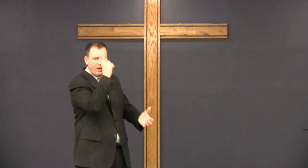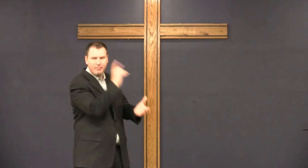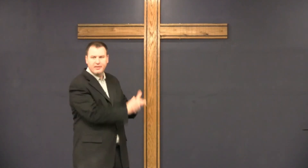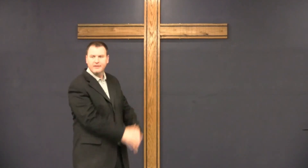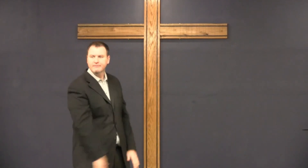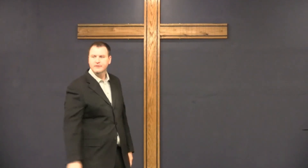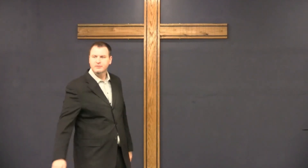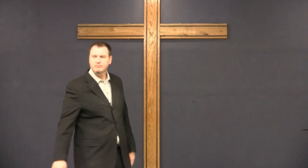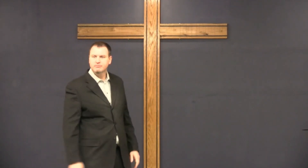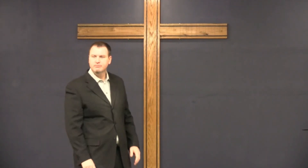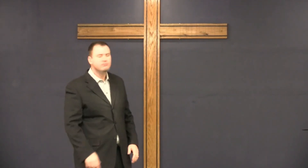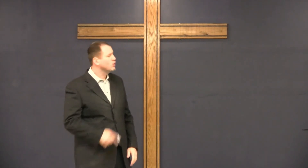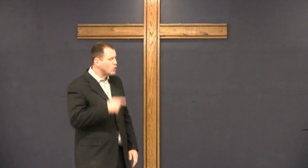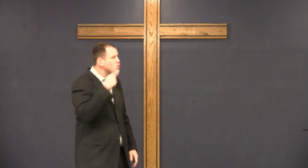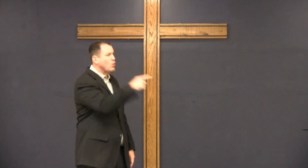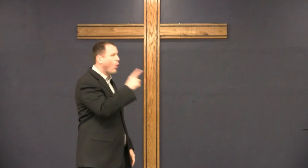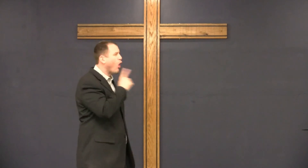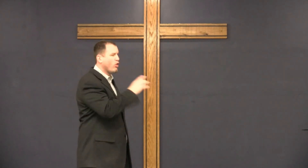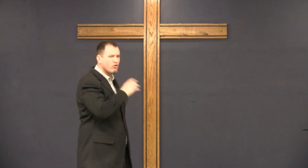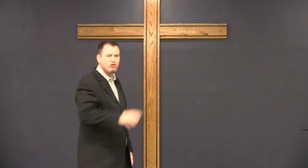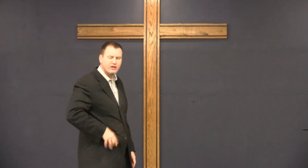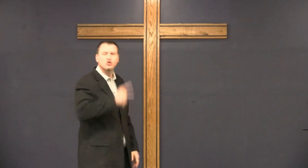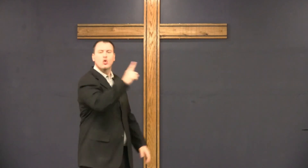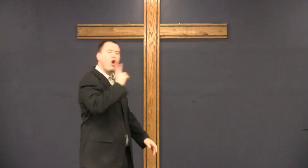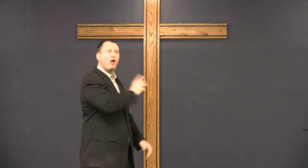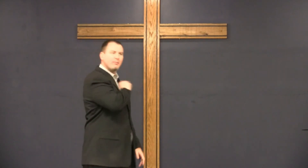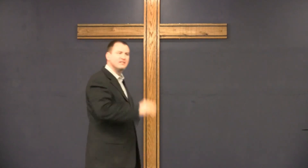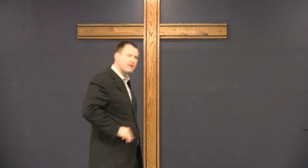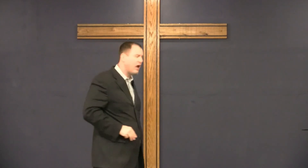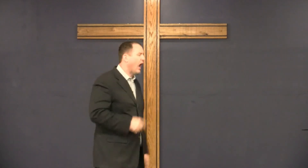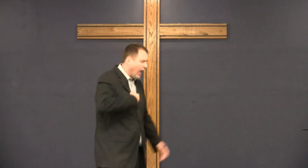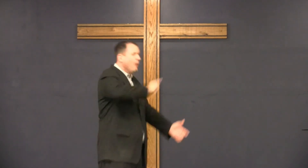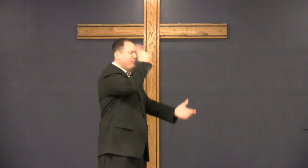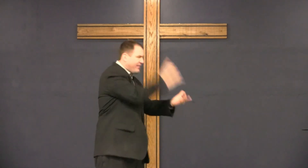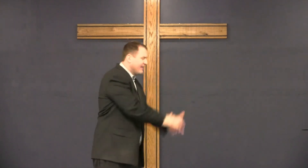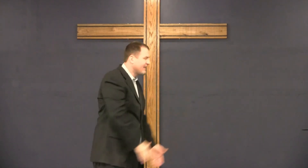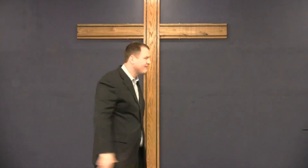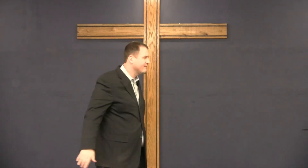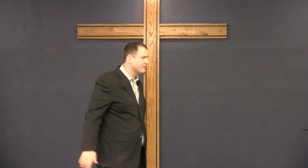me? Martha says, yes, I believe. You are the Christ. You are the Messiah. I believe.